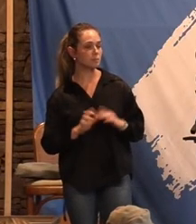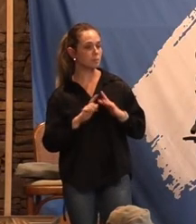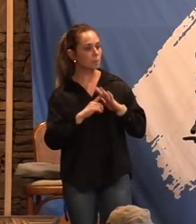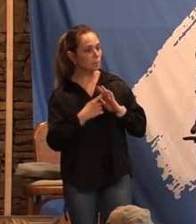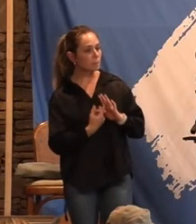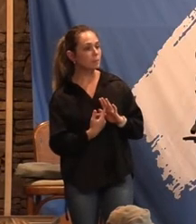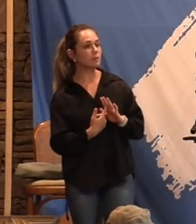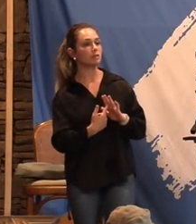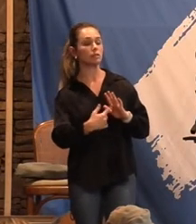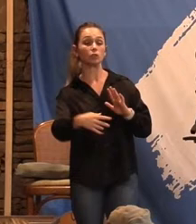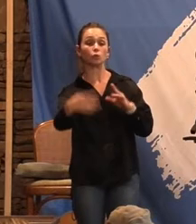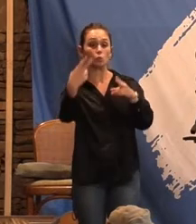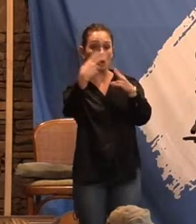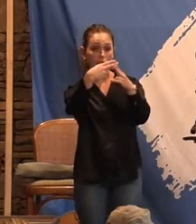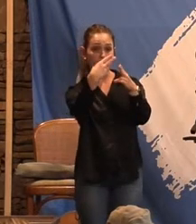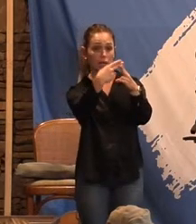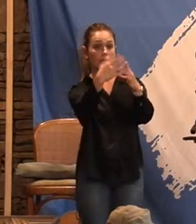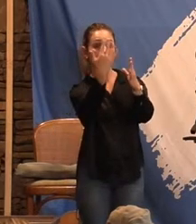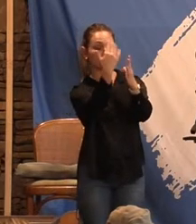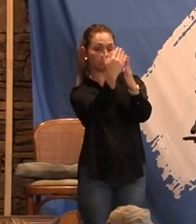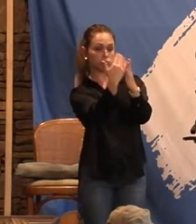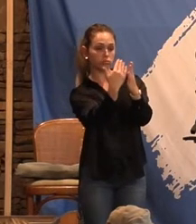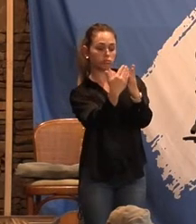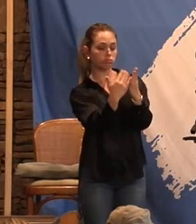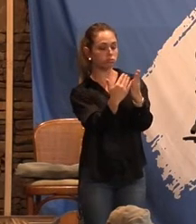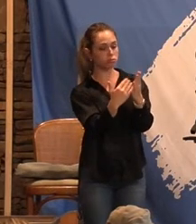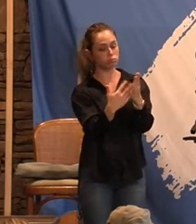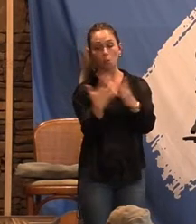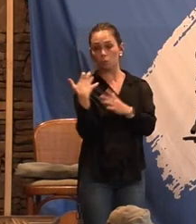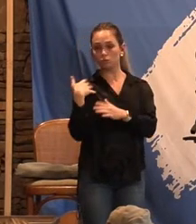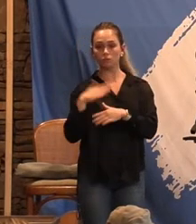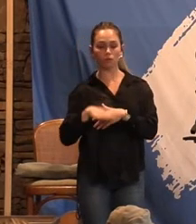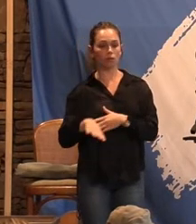began to name the owners of the land.